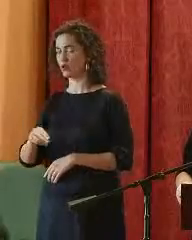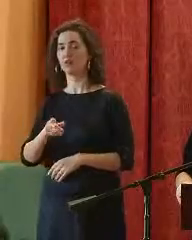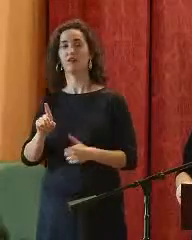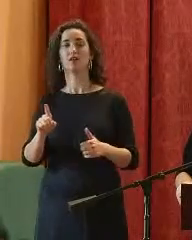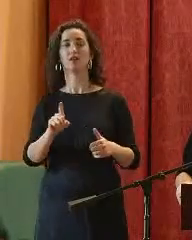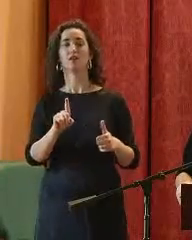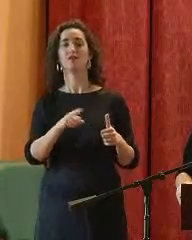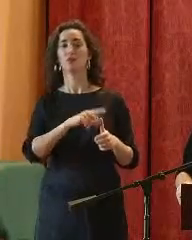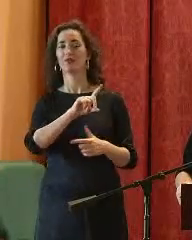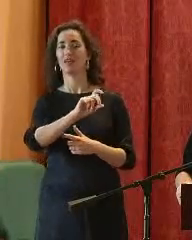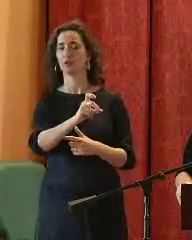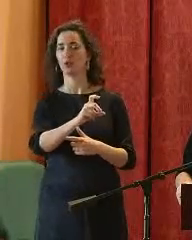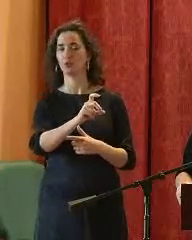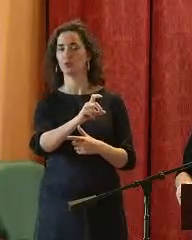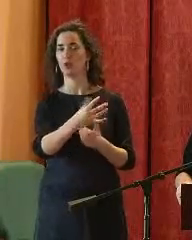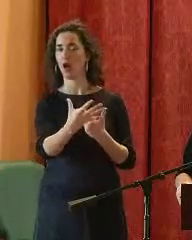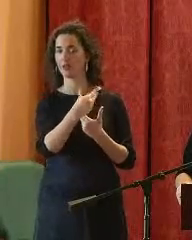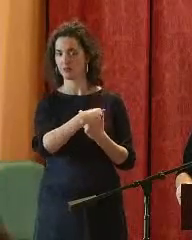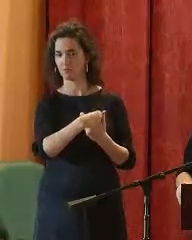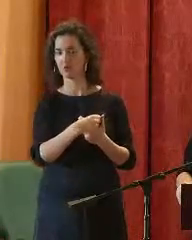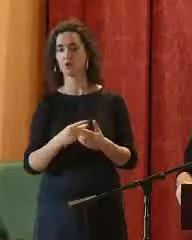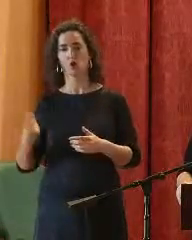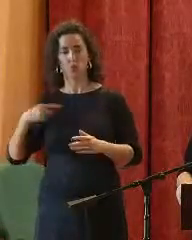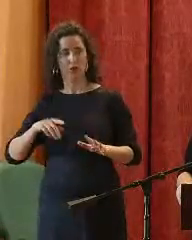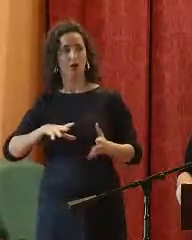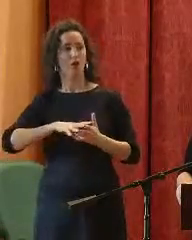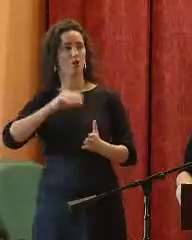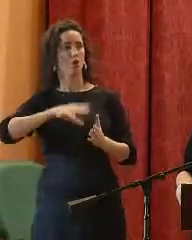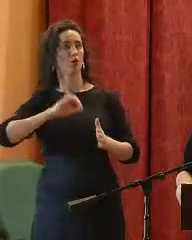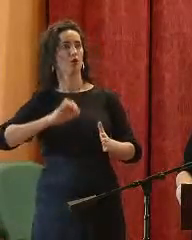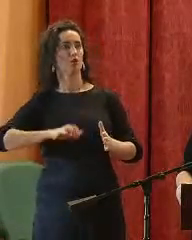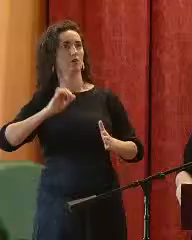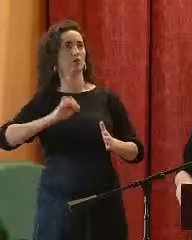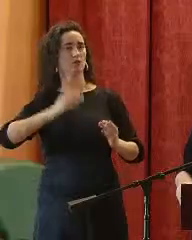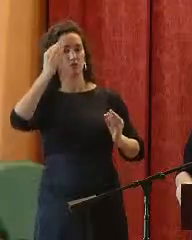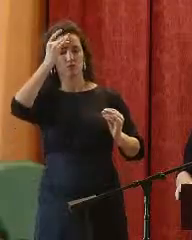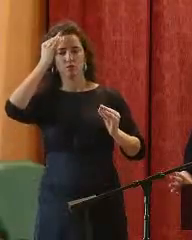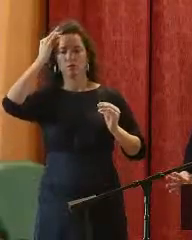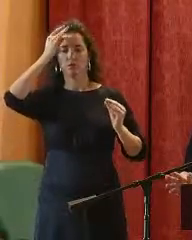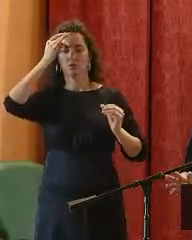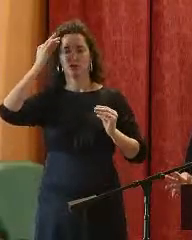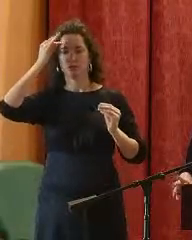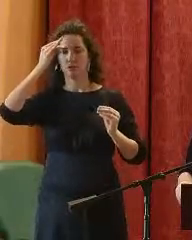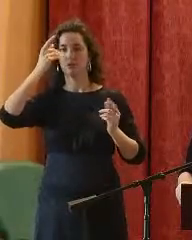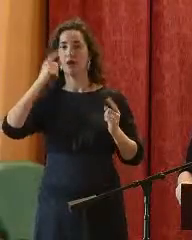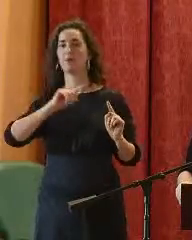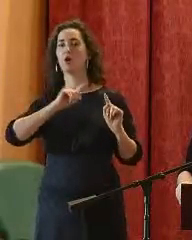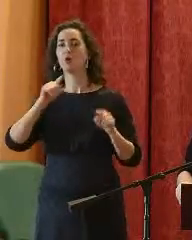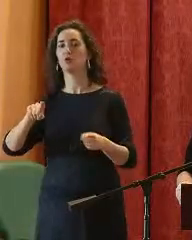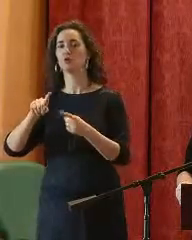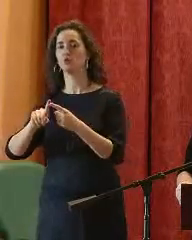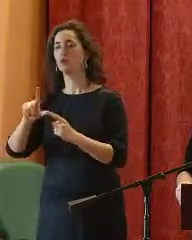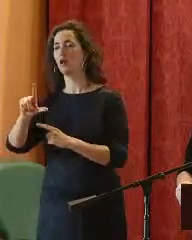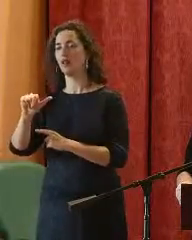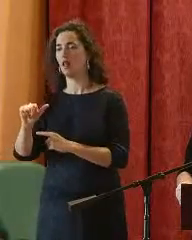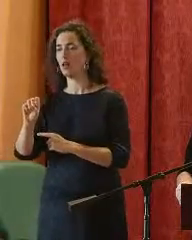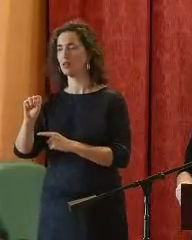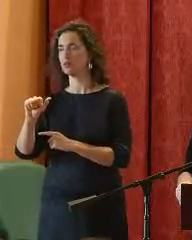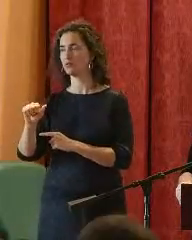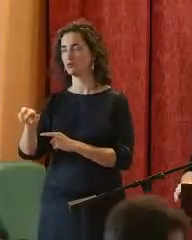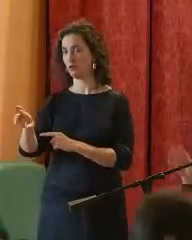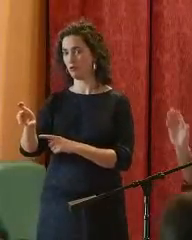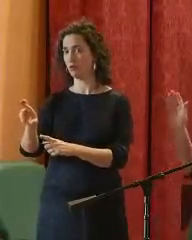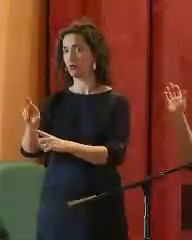was still being digested and still things were just very raw, I attended the Lessard Conference in New Orleans,